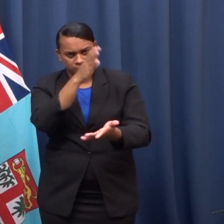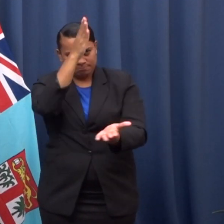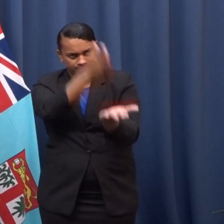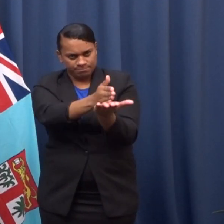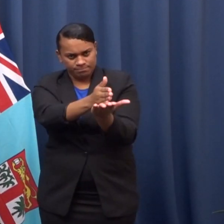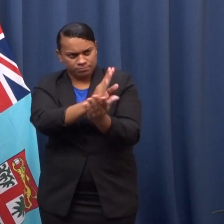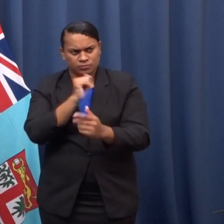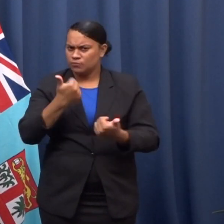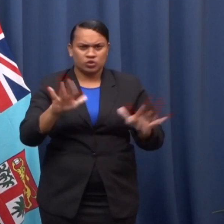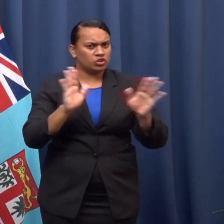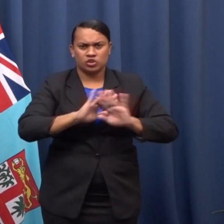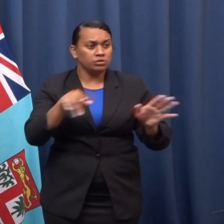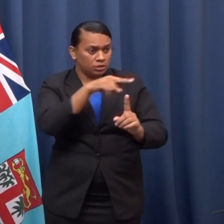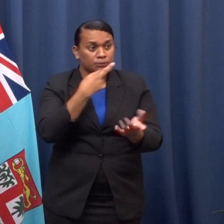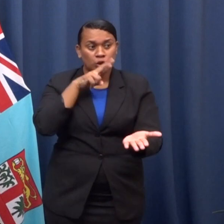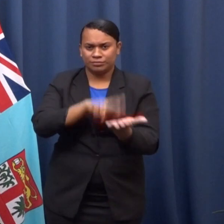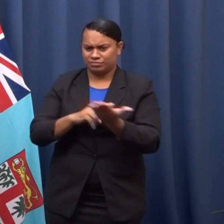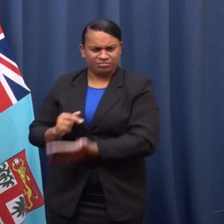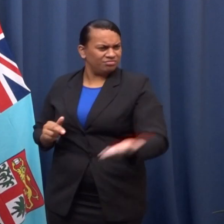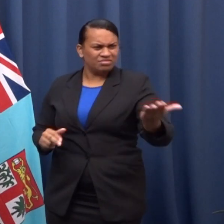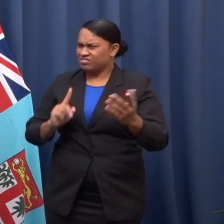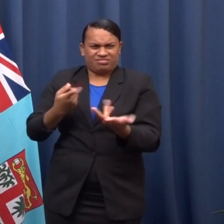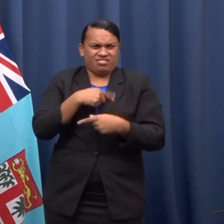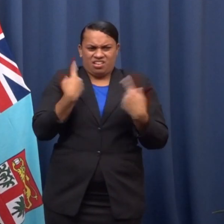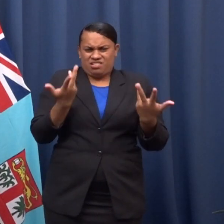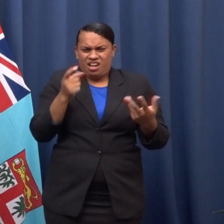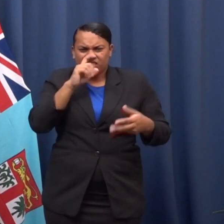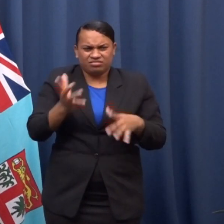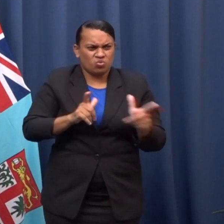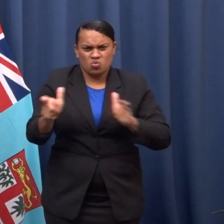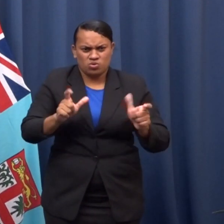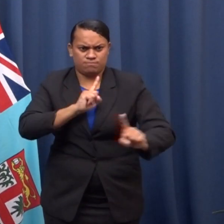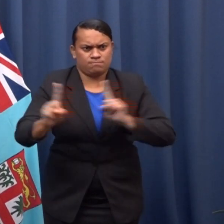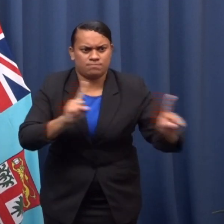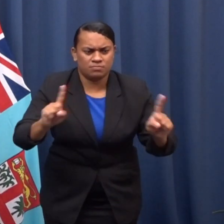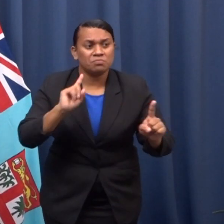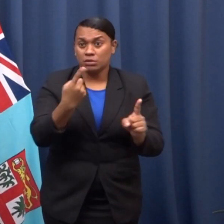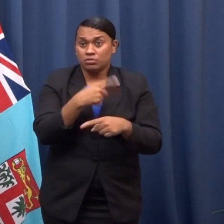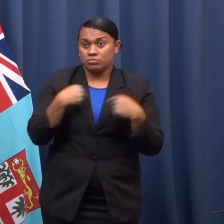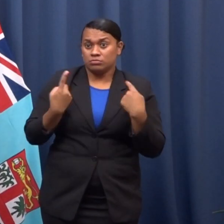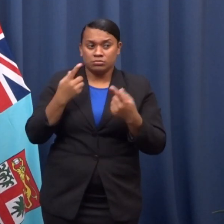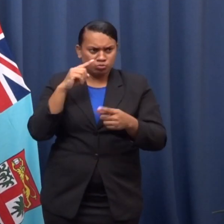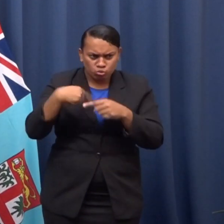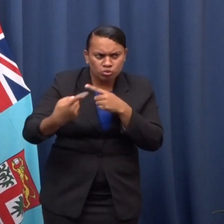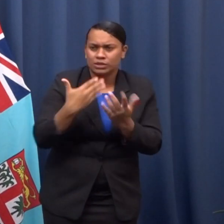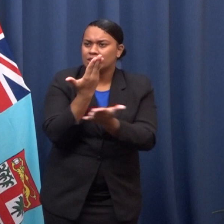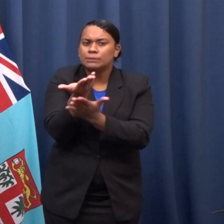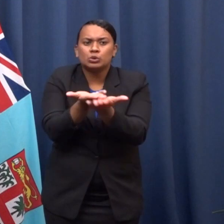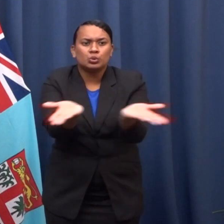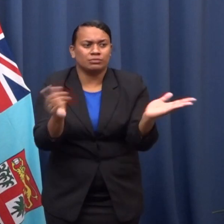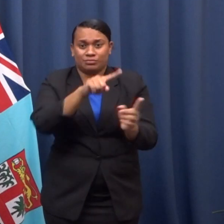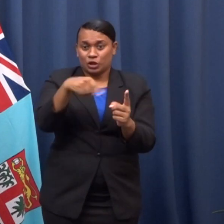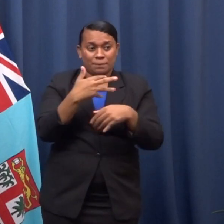also report it to us. You're right, we can't be everywhere, but we're working hard to do that, and we're working now with various government departments